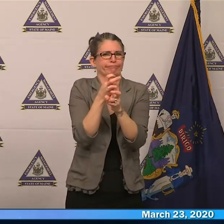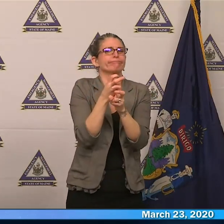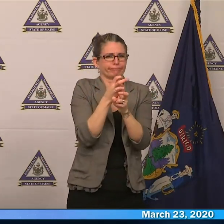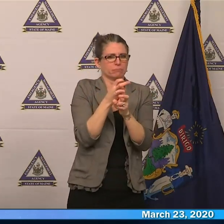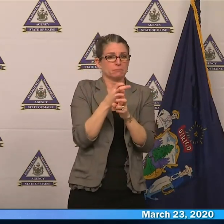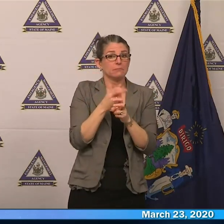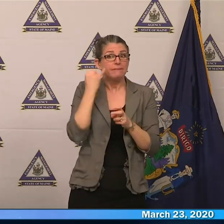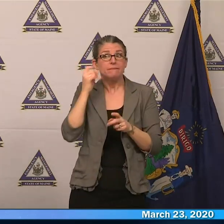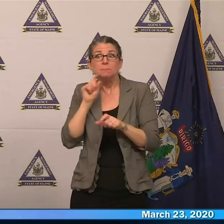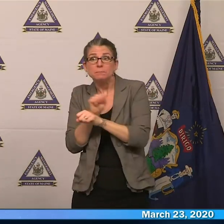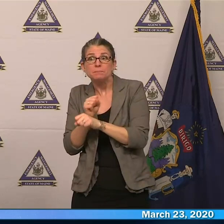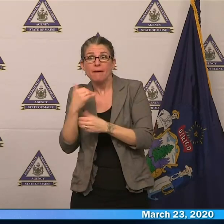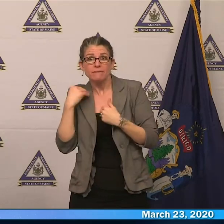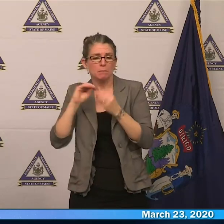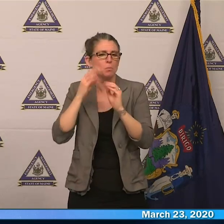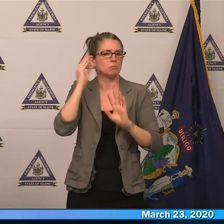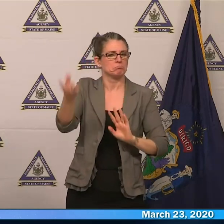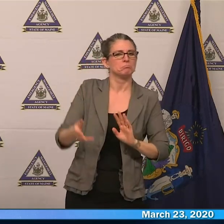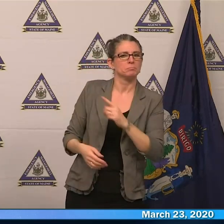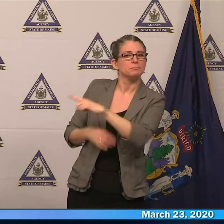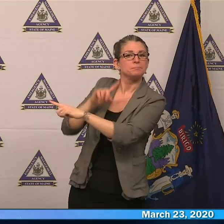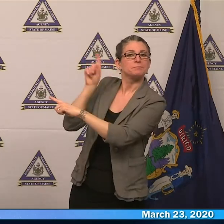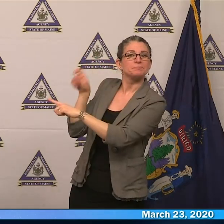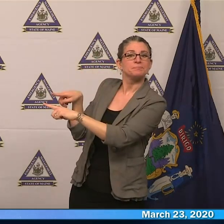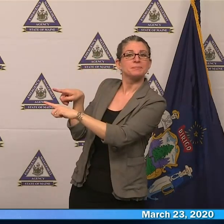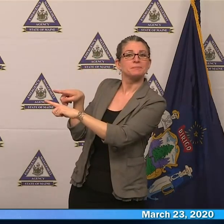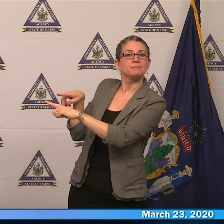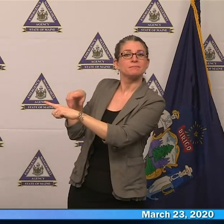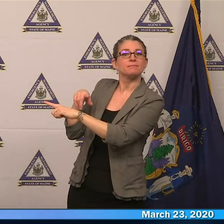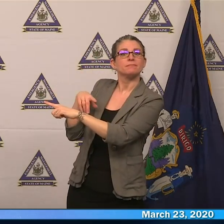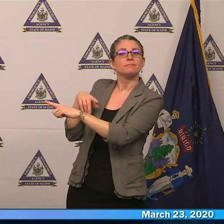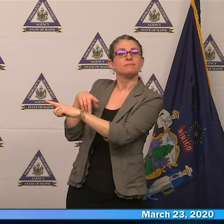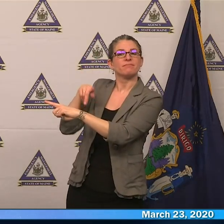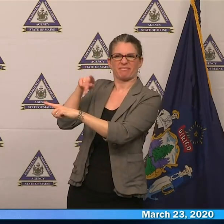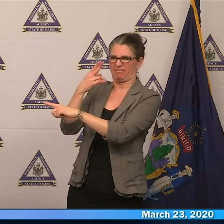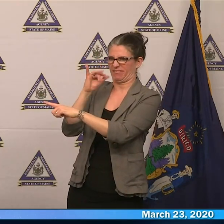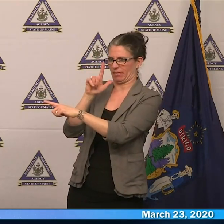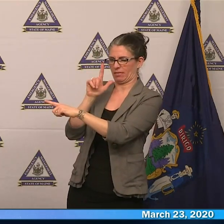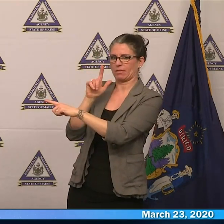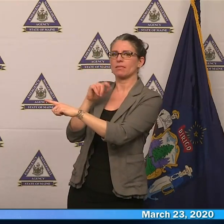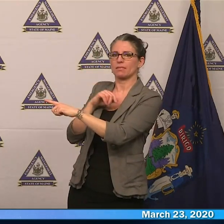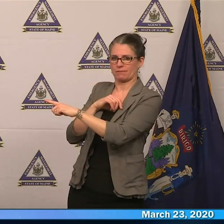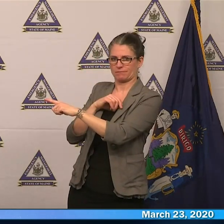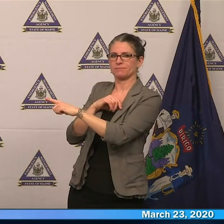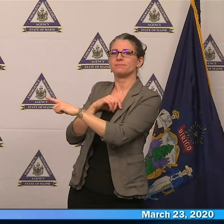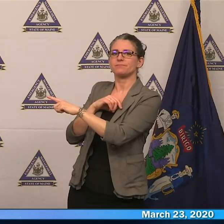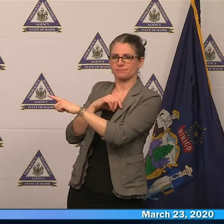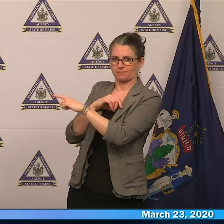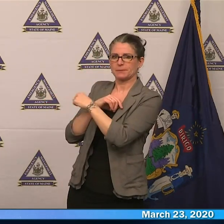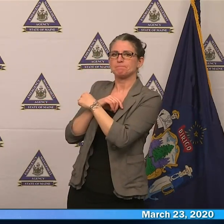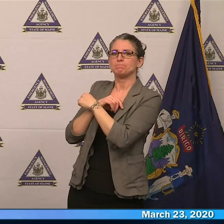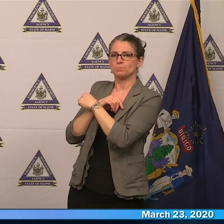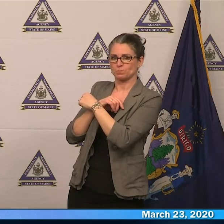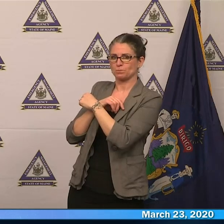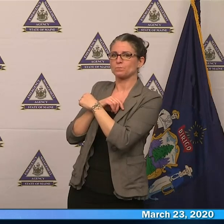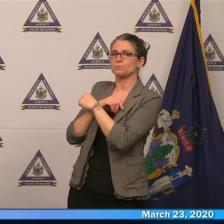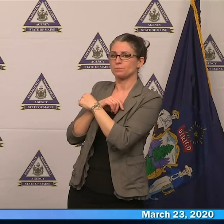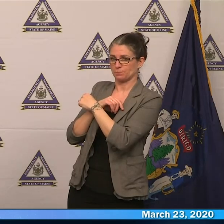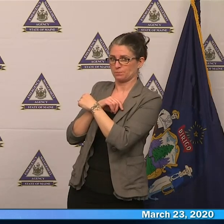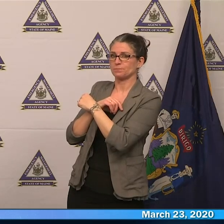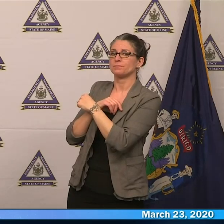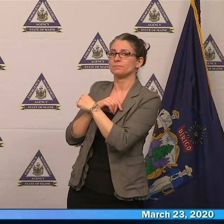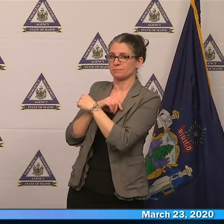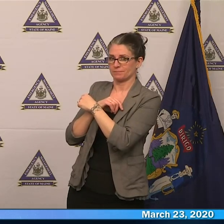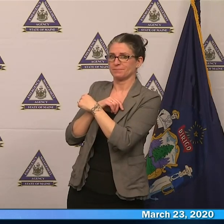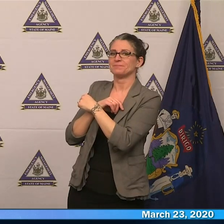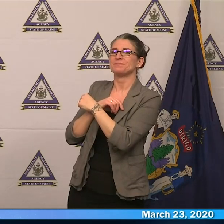Thank you, Doctor. Two questions. Just following up what I think I heard you just say, was the two questions. What about testing? What about traveling? On testing, it